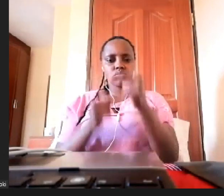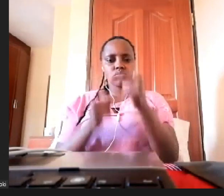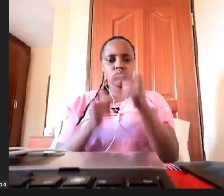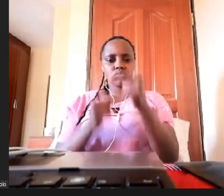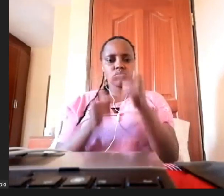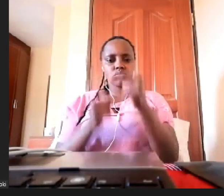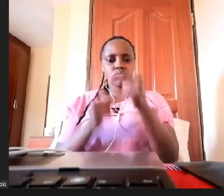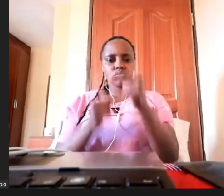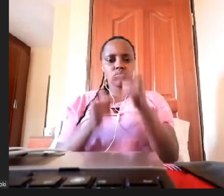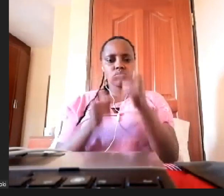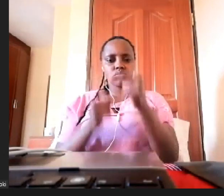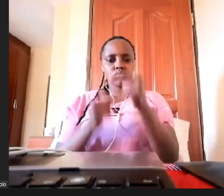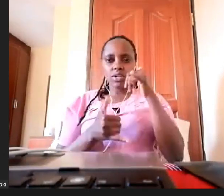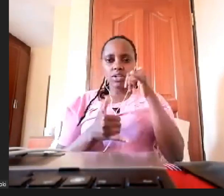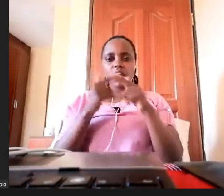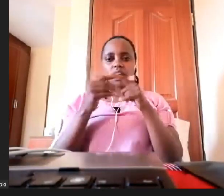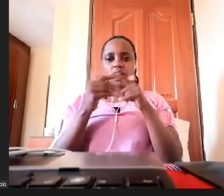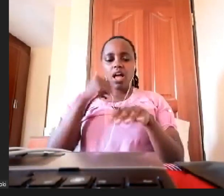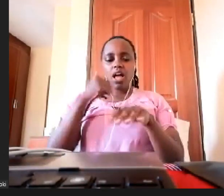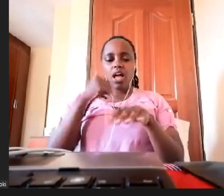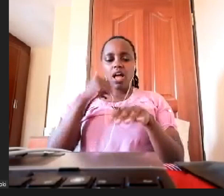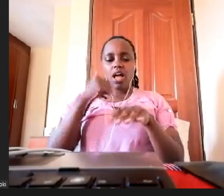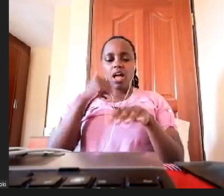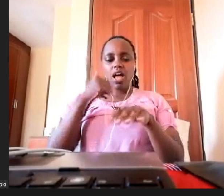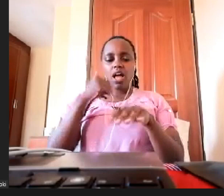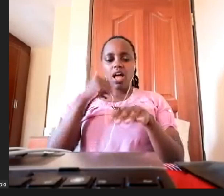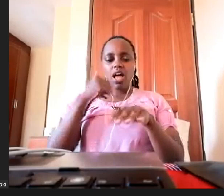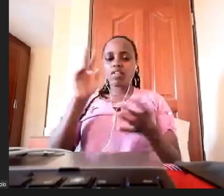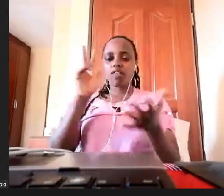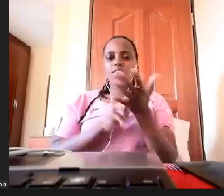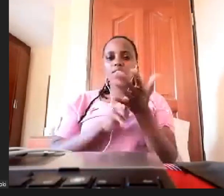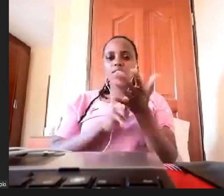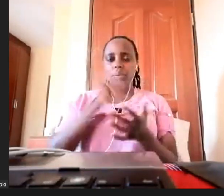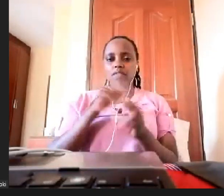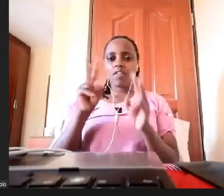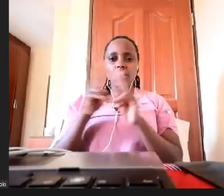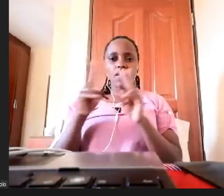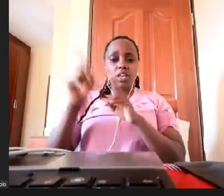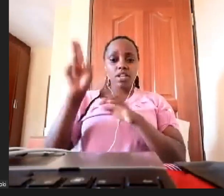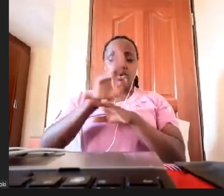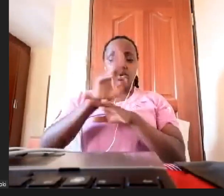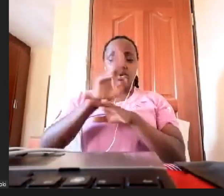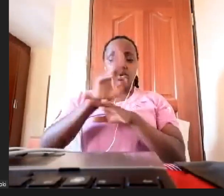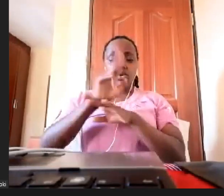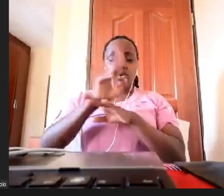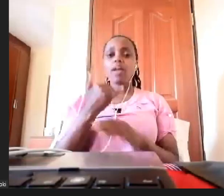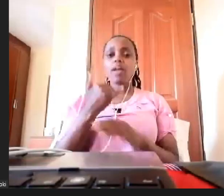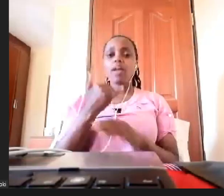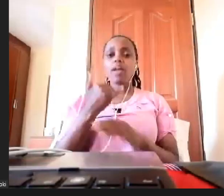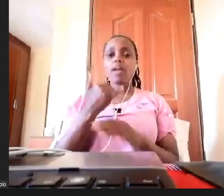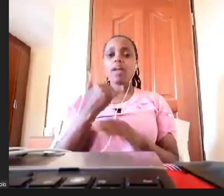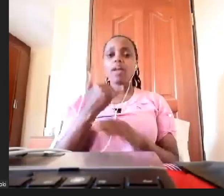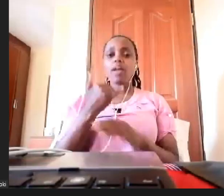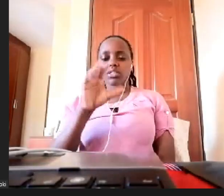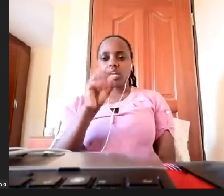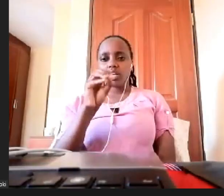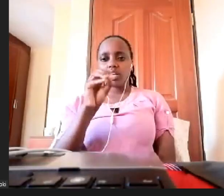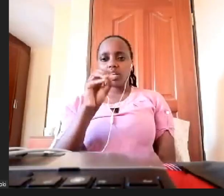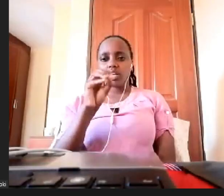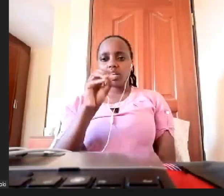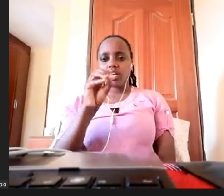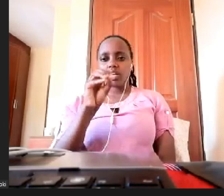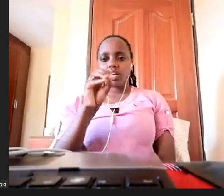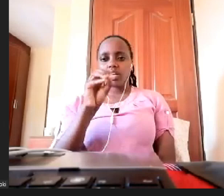is finalized, we had proper validation. This is very useful because you want the CSOs to own up the